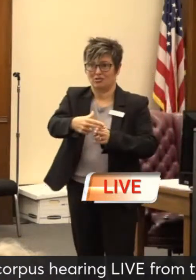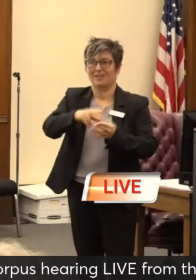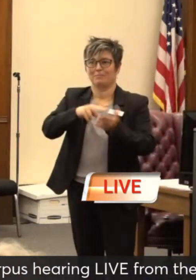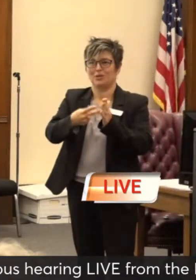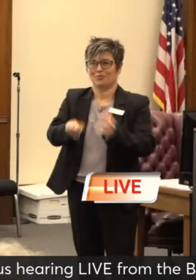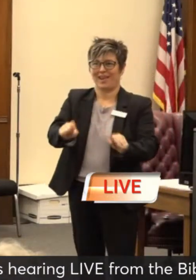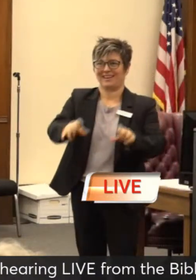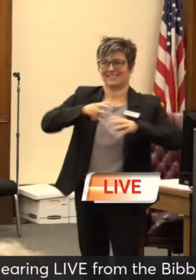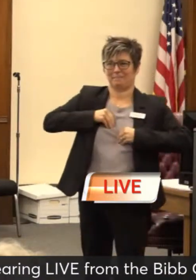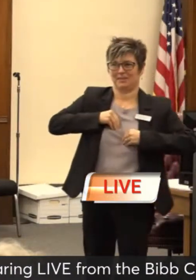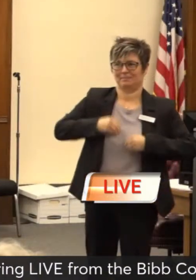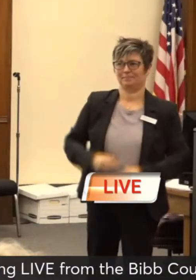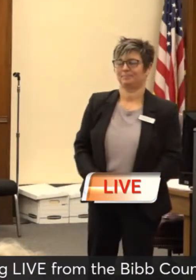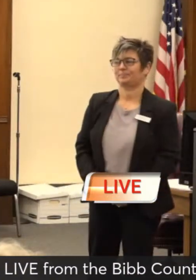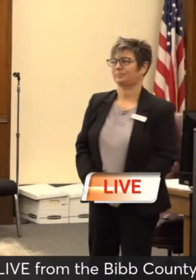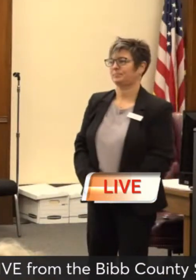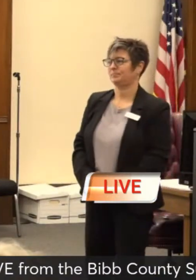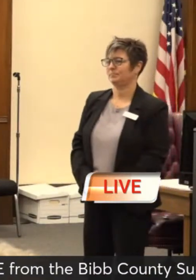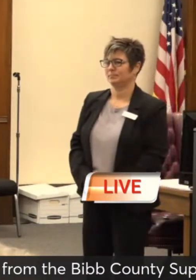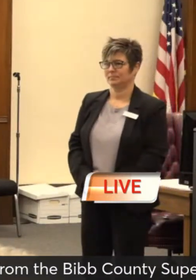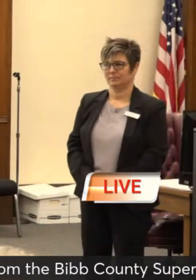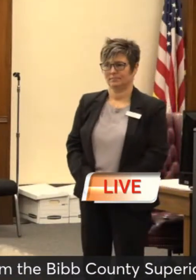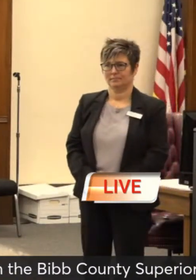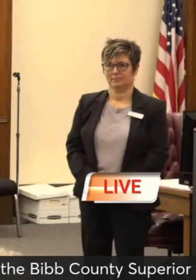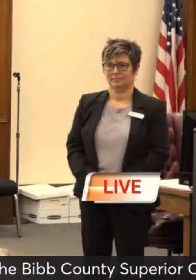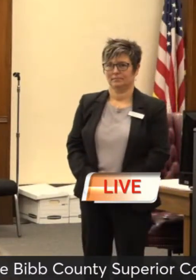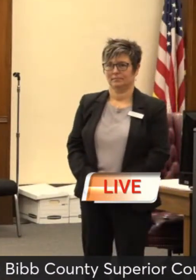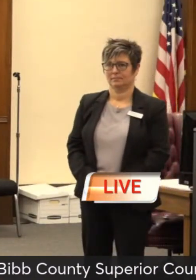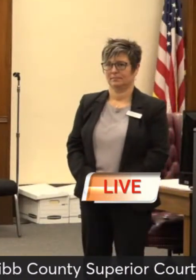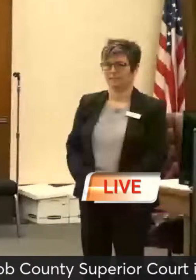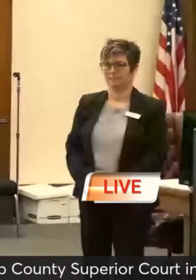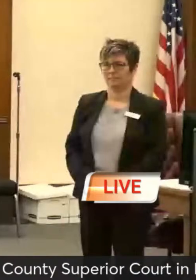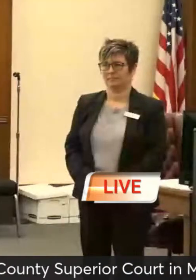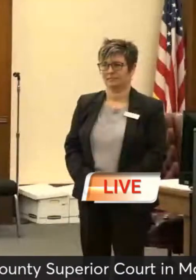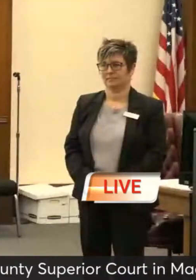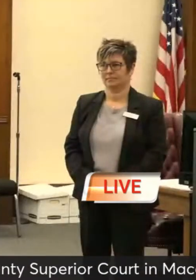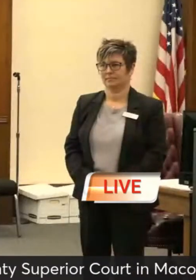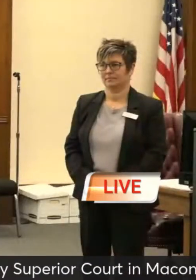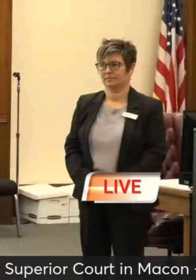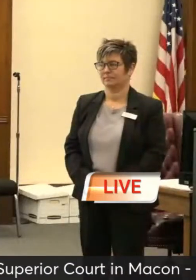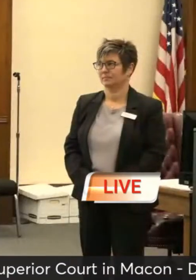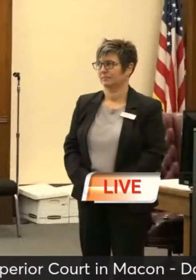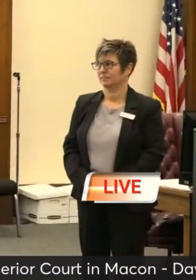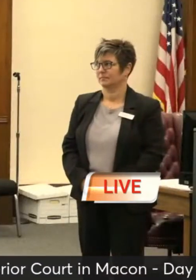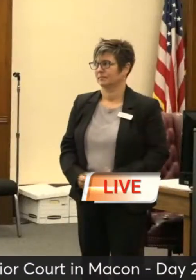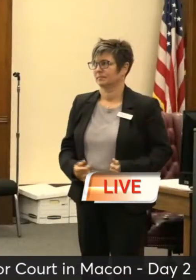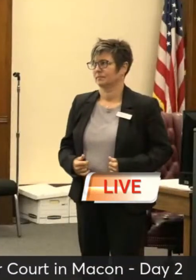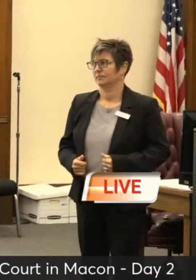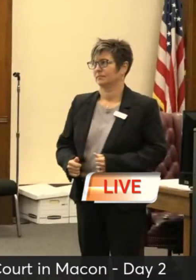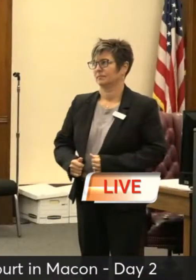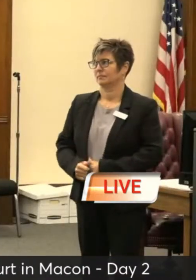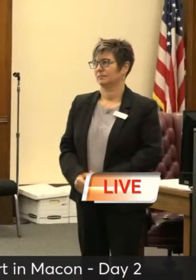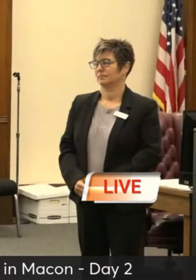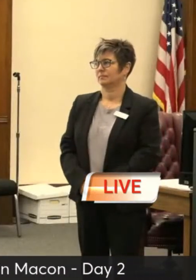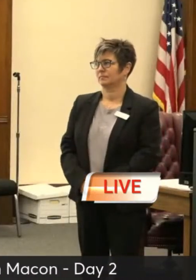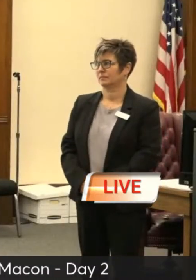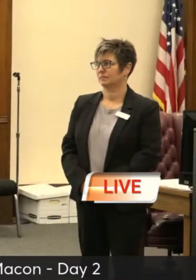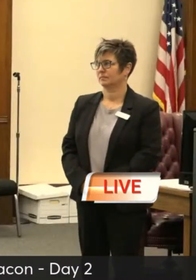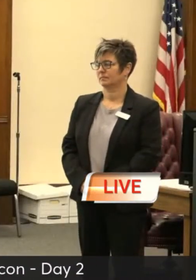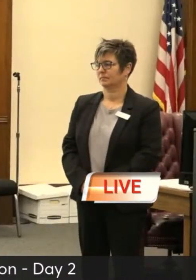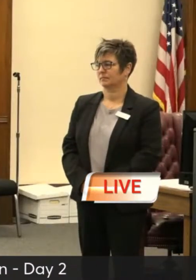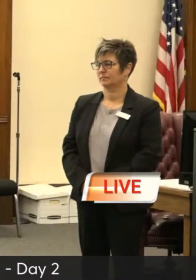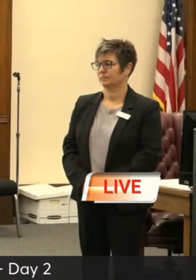that's good. Okay, so we'll And we would ask for that ability